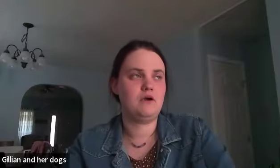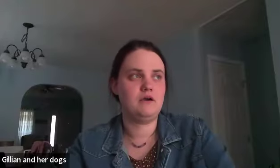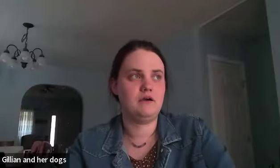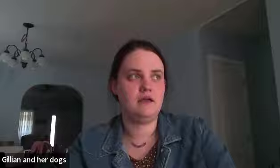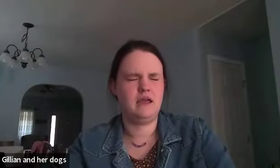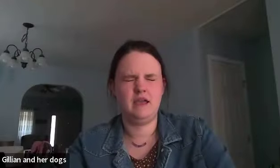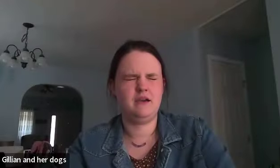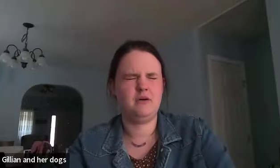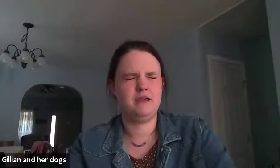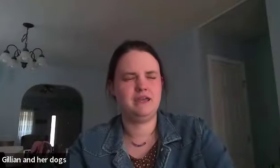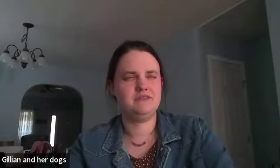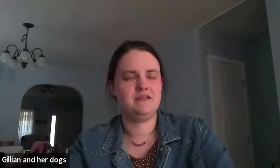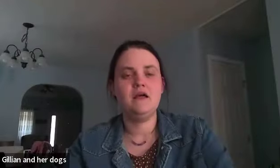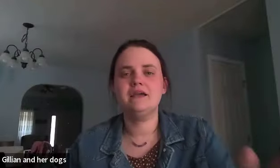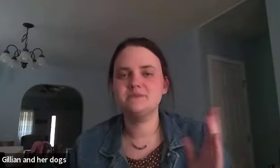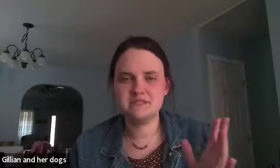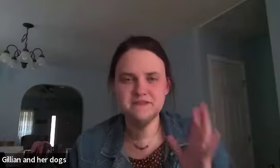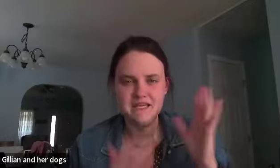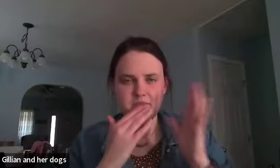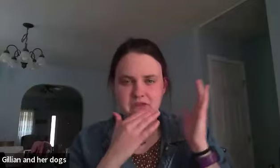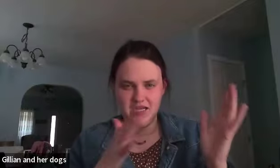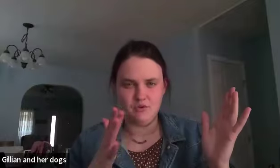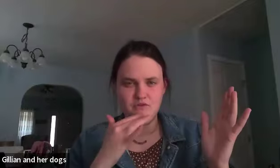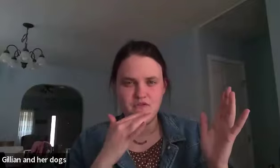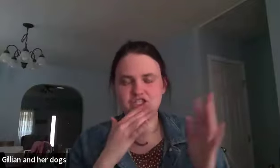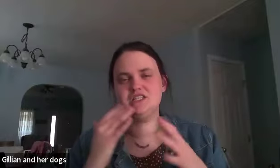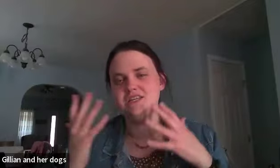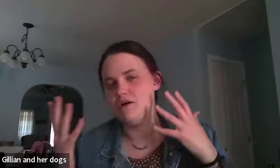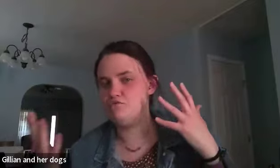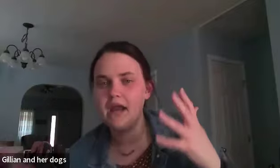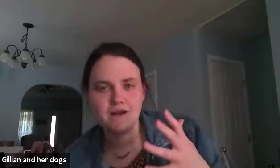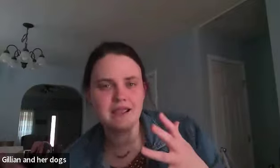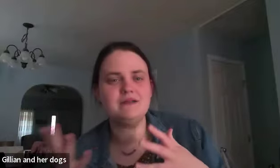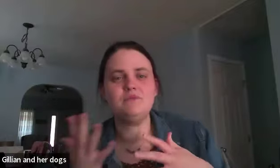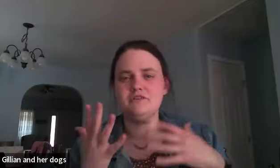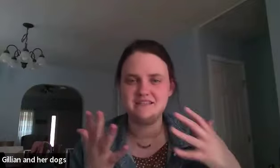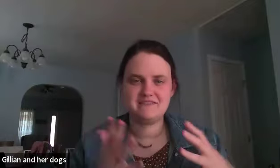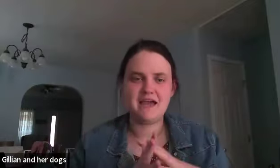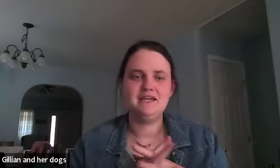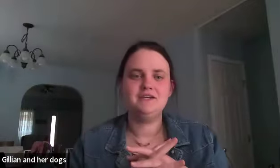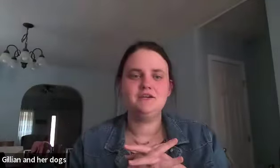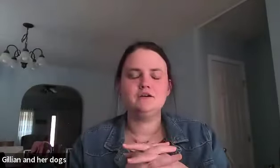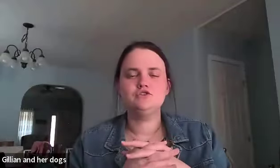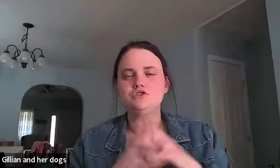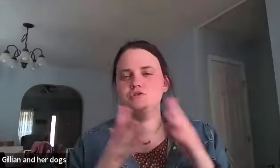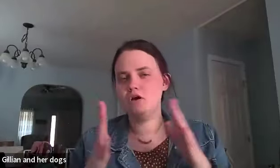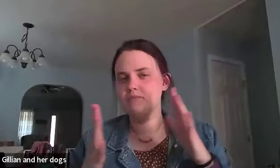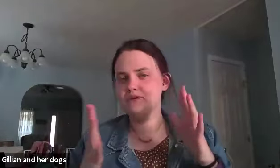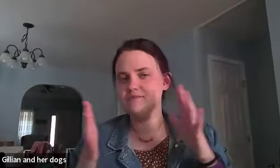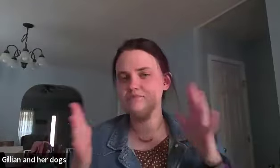for I can't even think, like a specific type of animal that's just a rare animal or things like that. Do not be